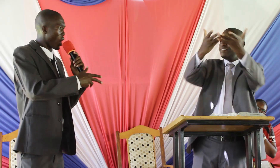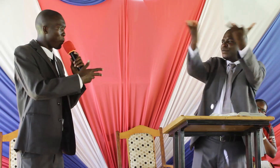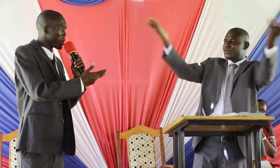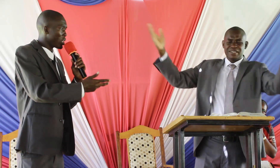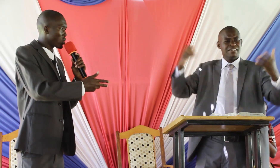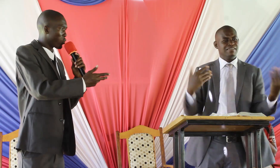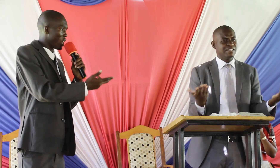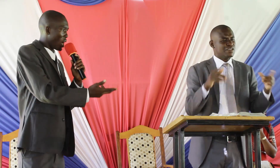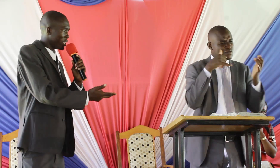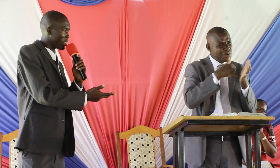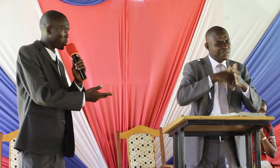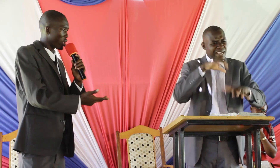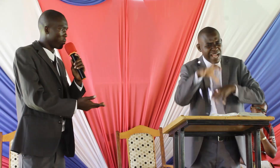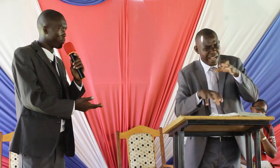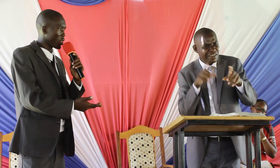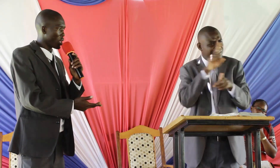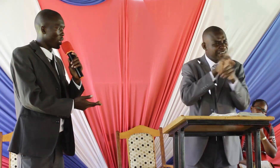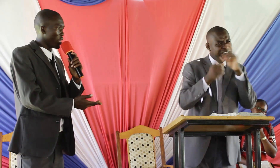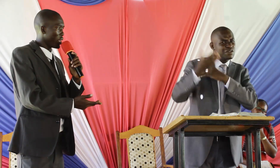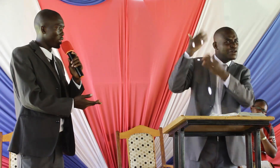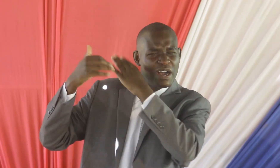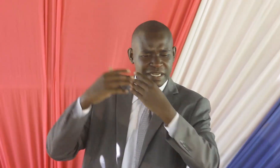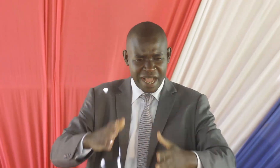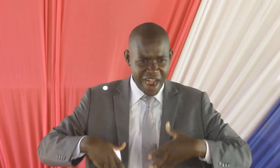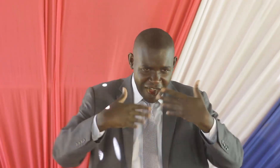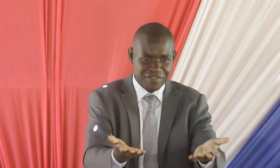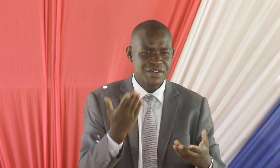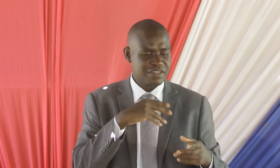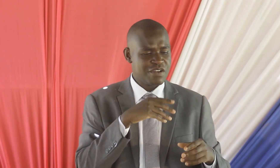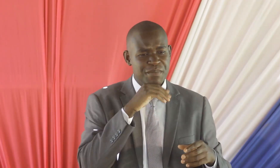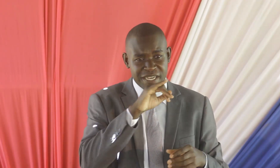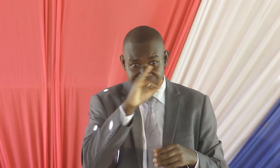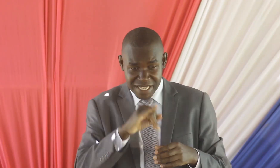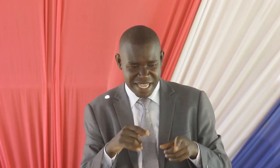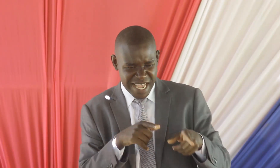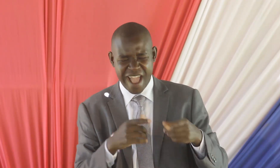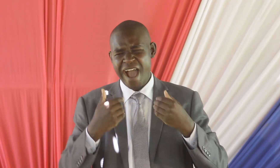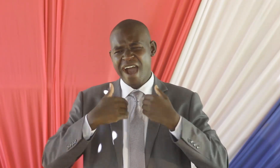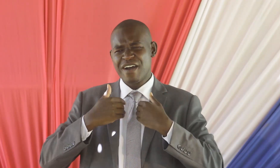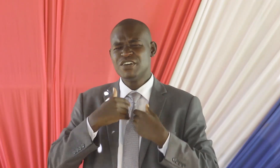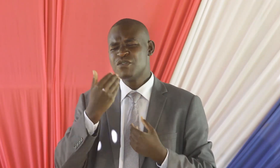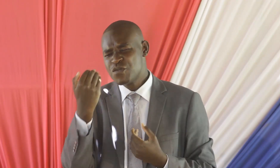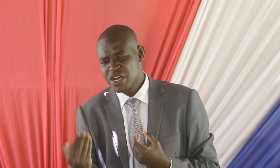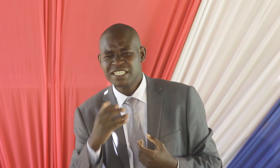gave a piece of land to him, including all that his dads,